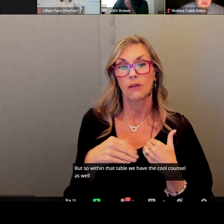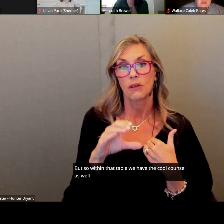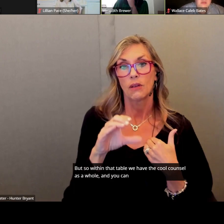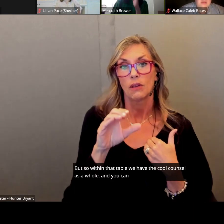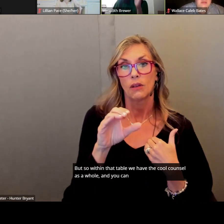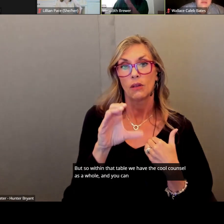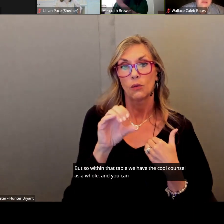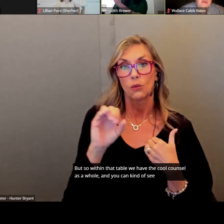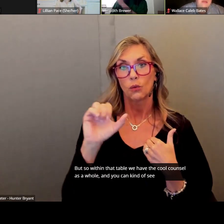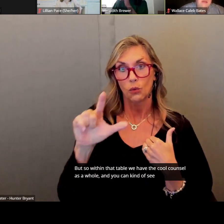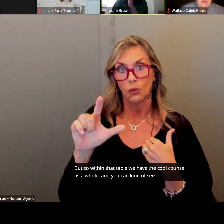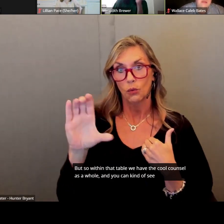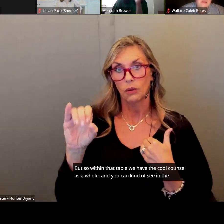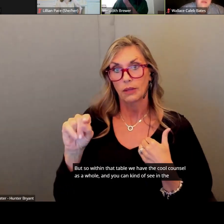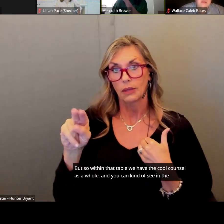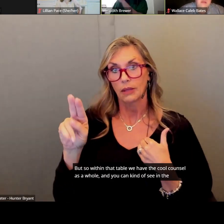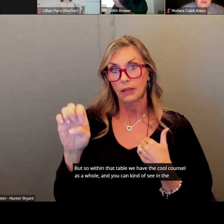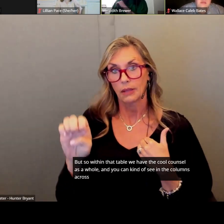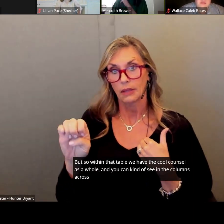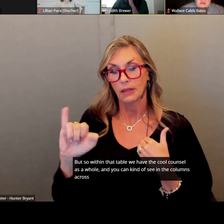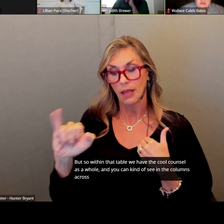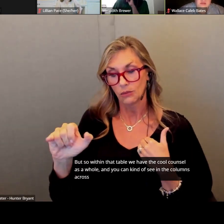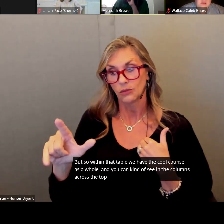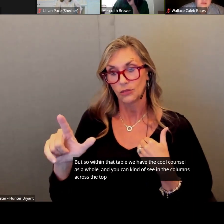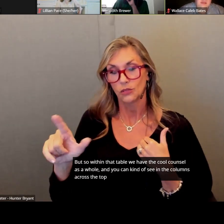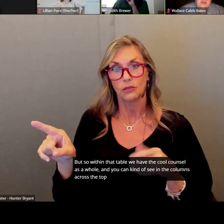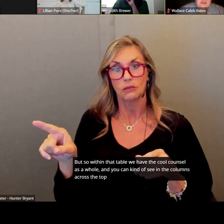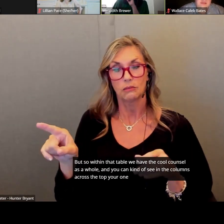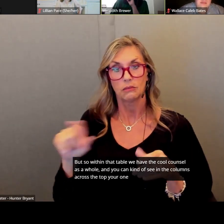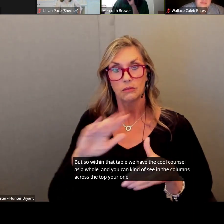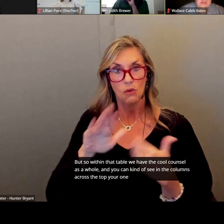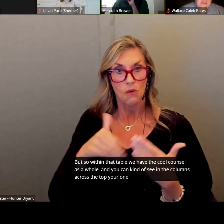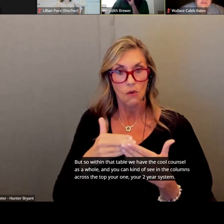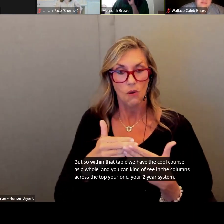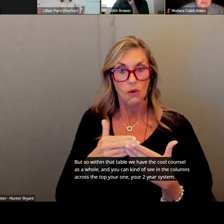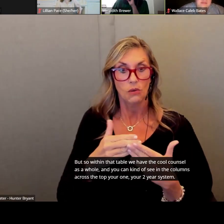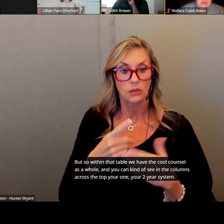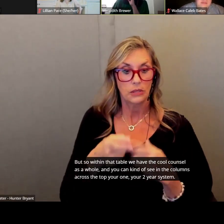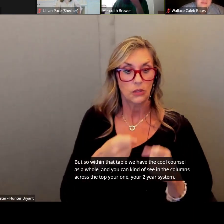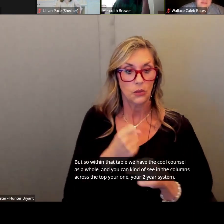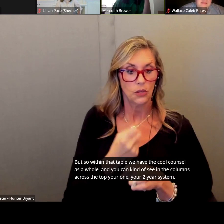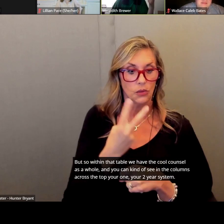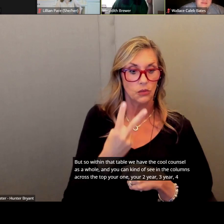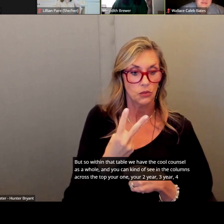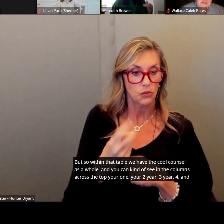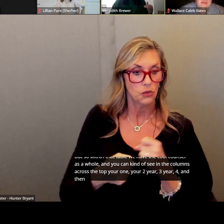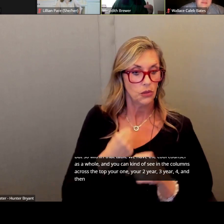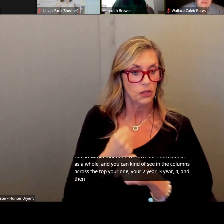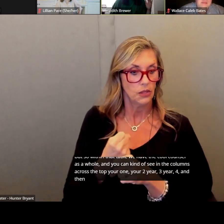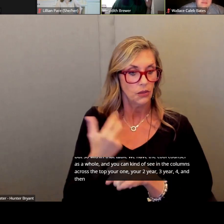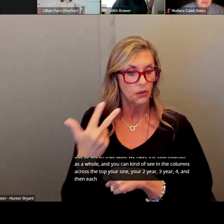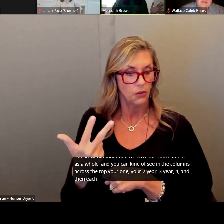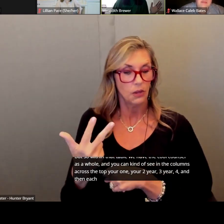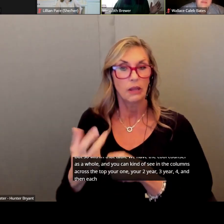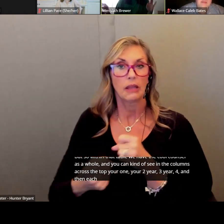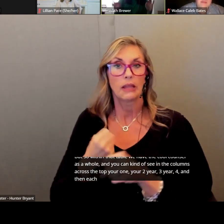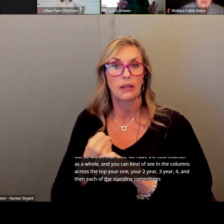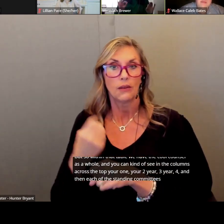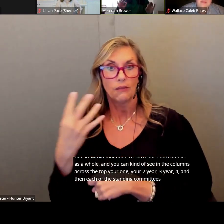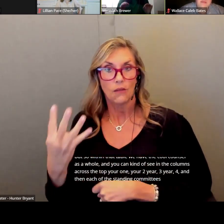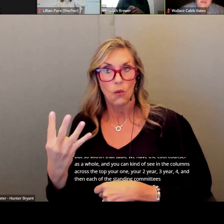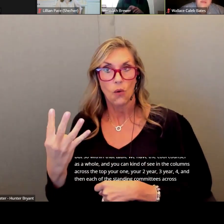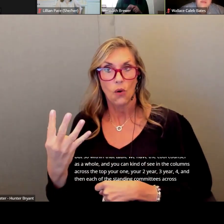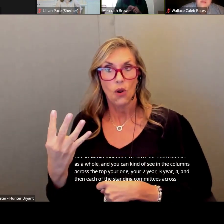see in the columns across the top, year 1, year 2, year 3, year 4, and then each of the standing committees. A couple points